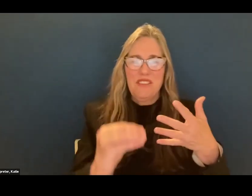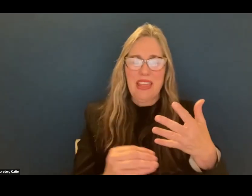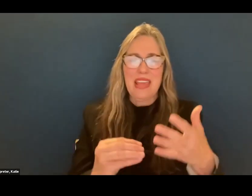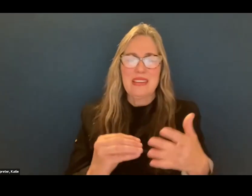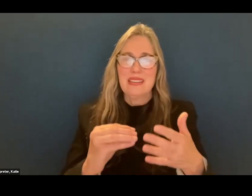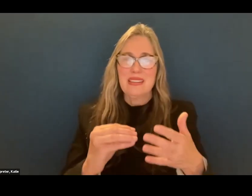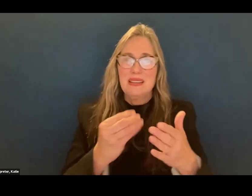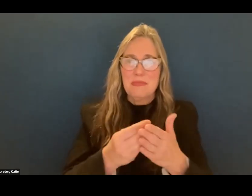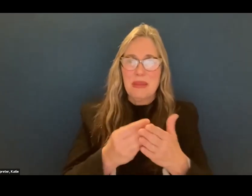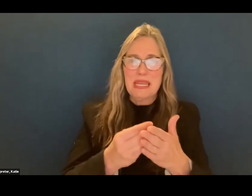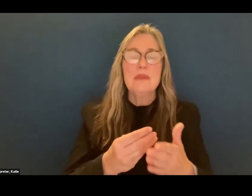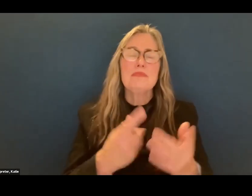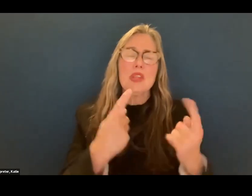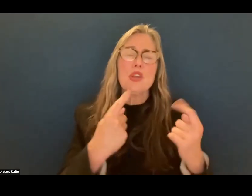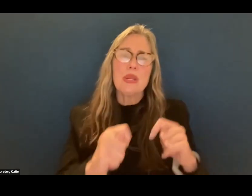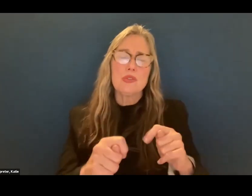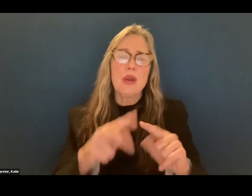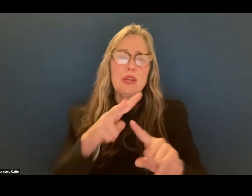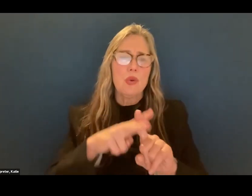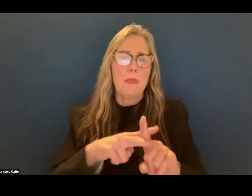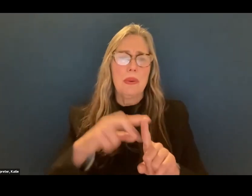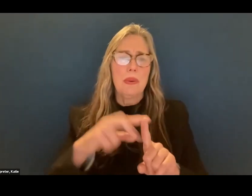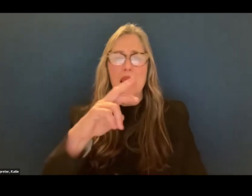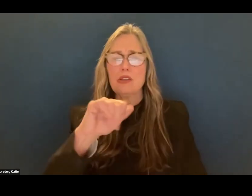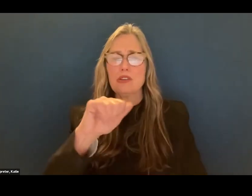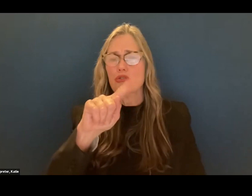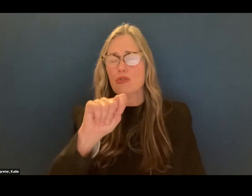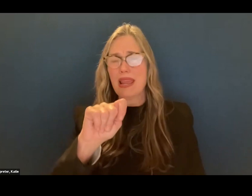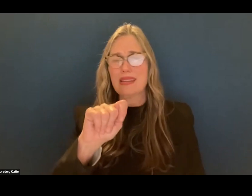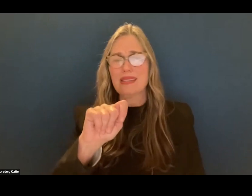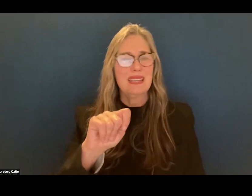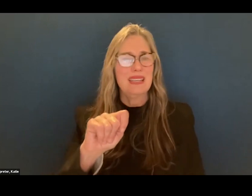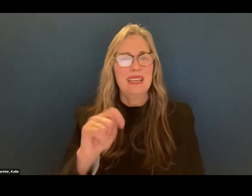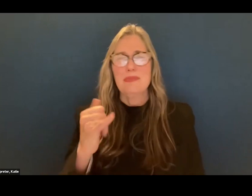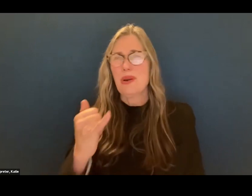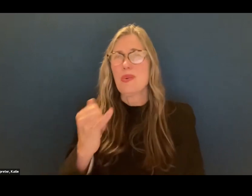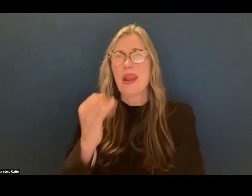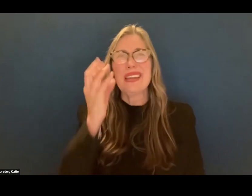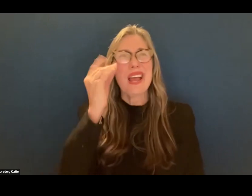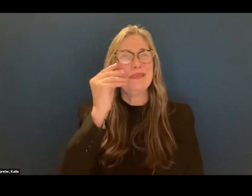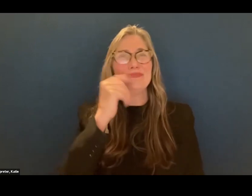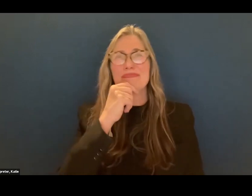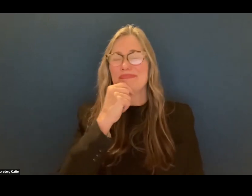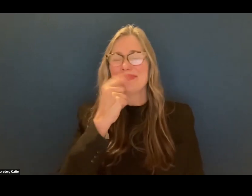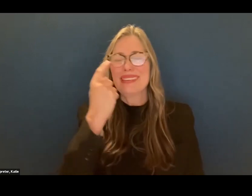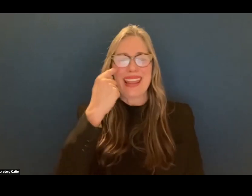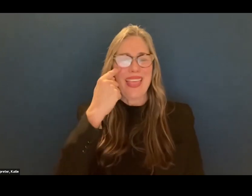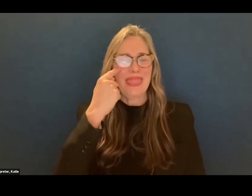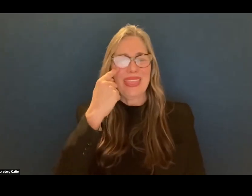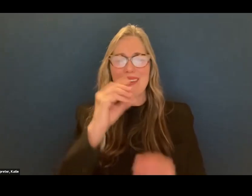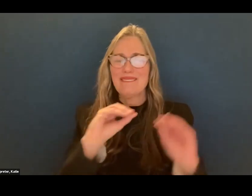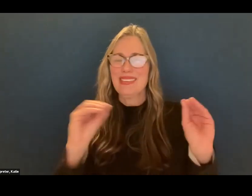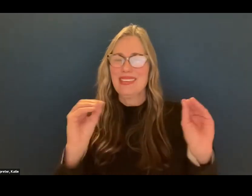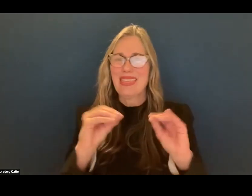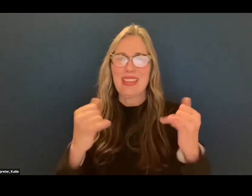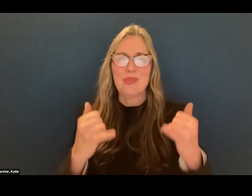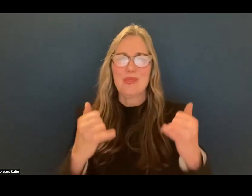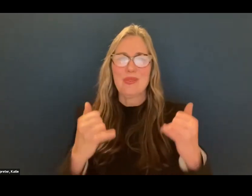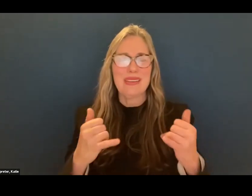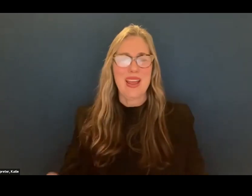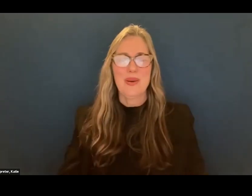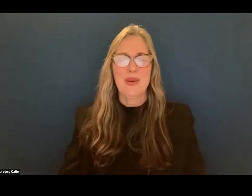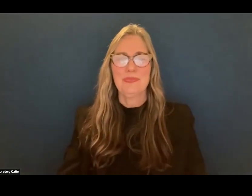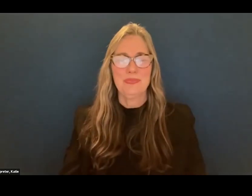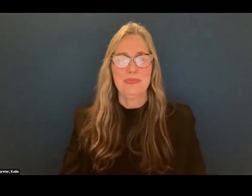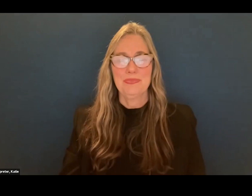grants and other things that come up and that are available, but there's nothing I'm off the top of my head thinking of right now. Yeah,